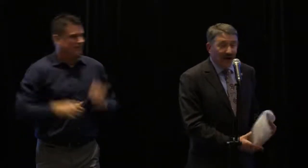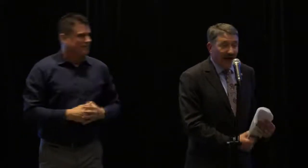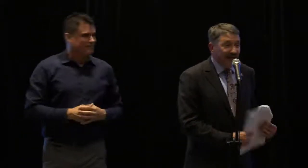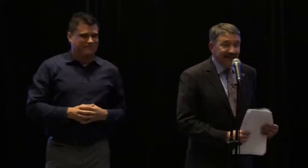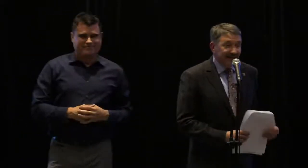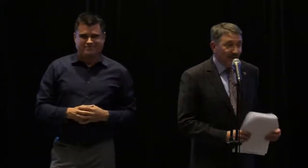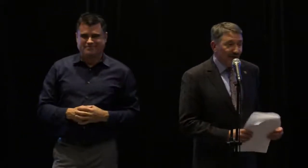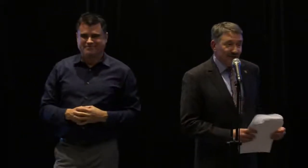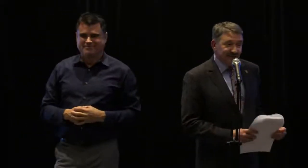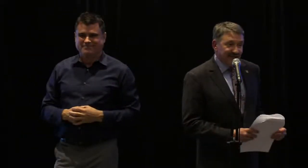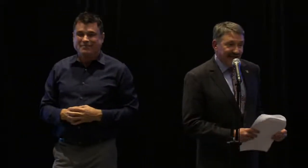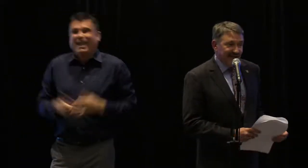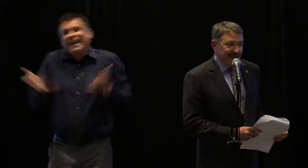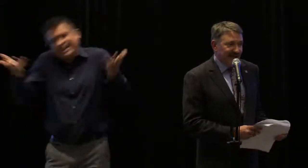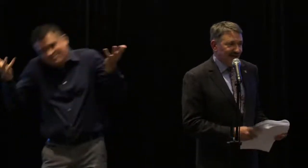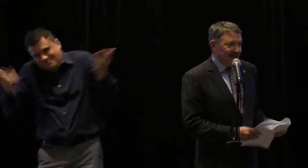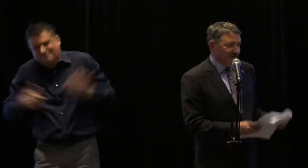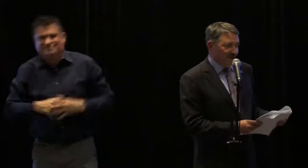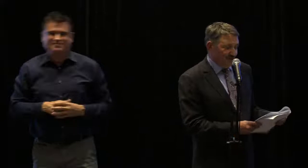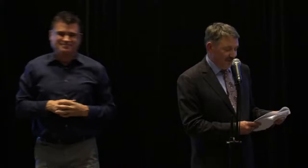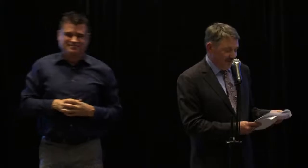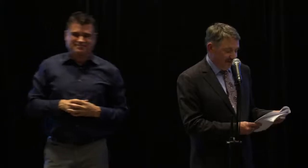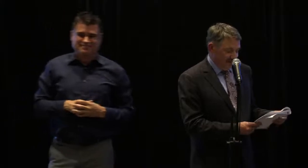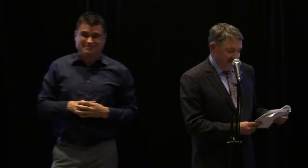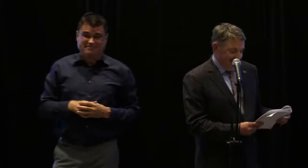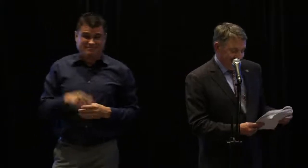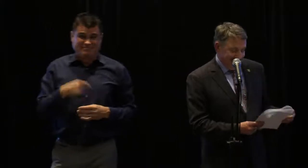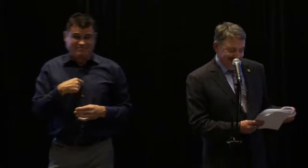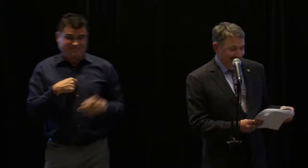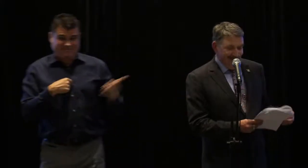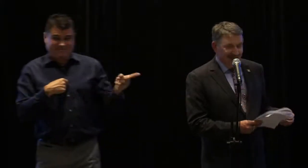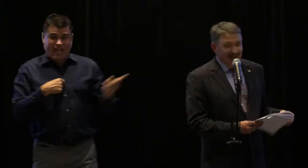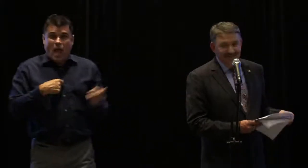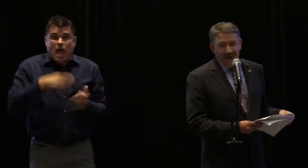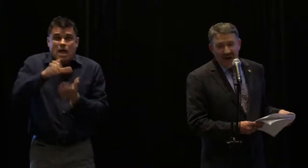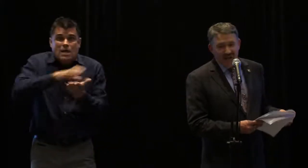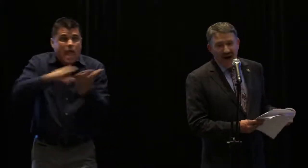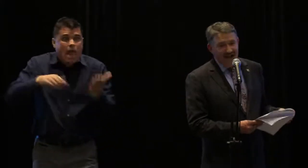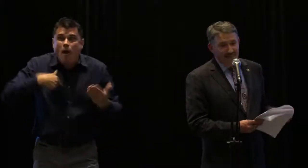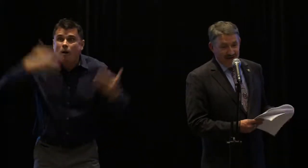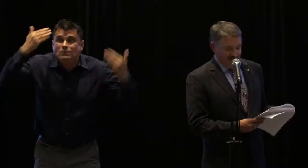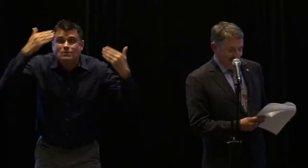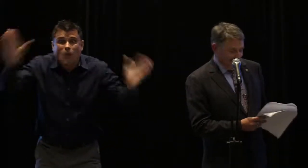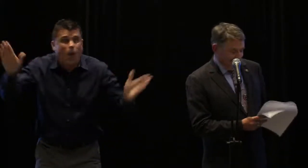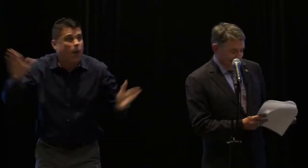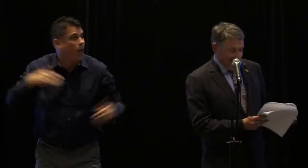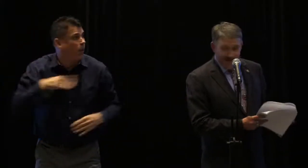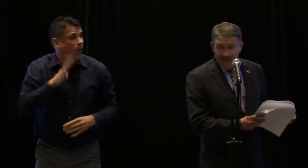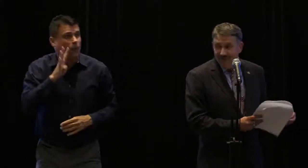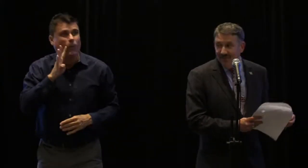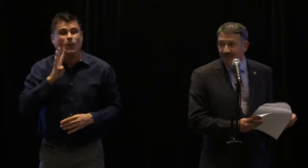So I didn't know there was cake here, so that's not why I'm here.